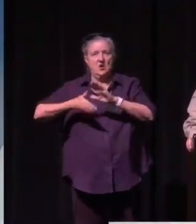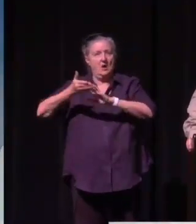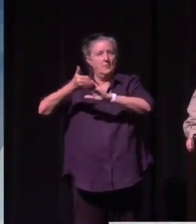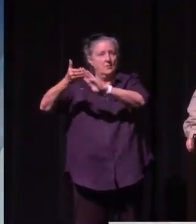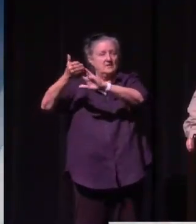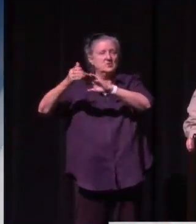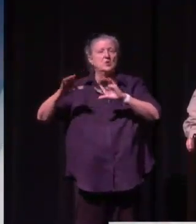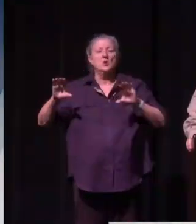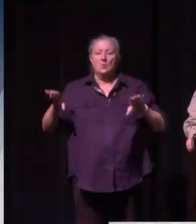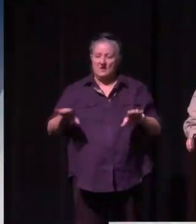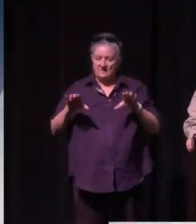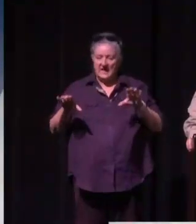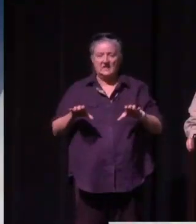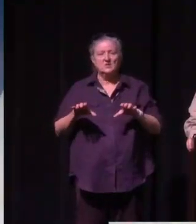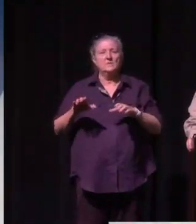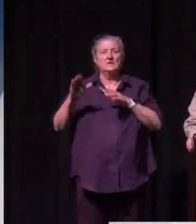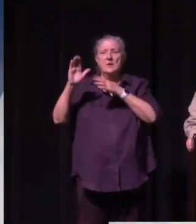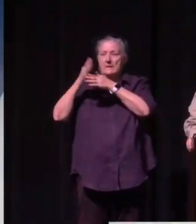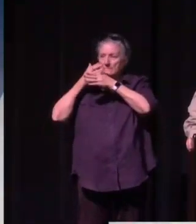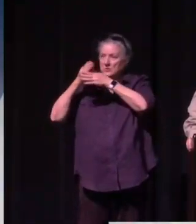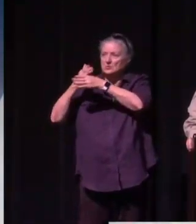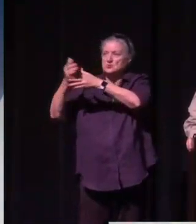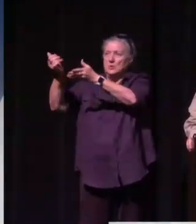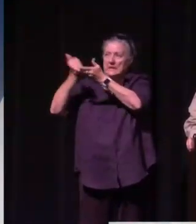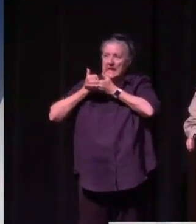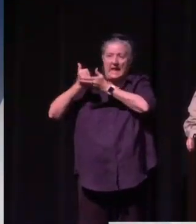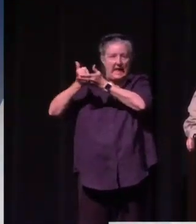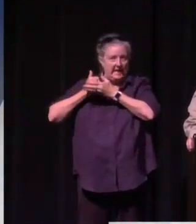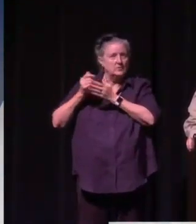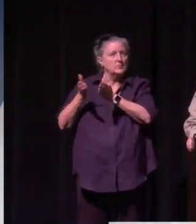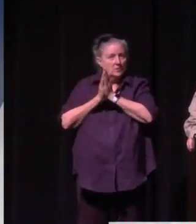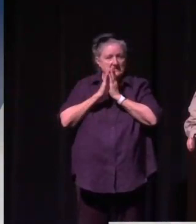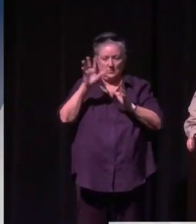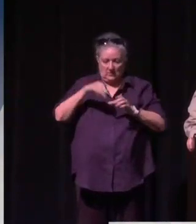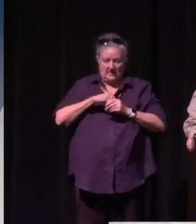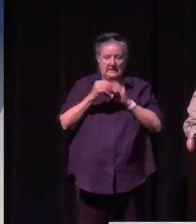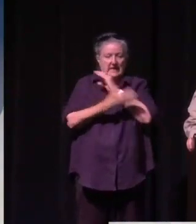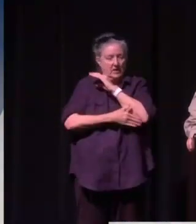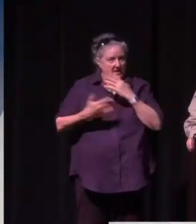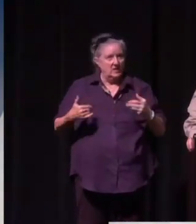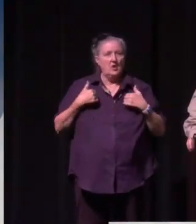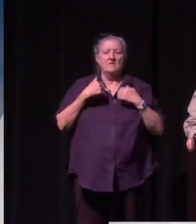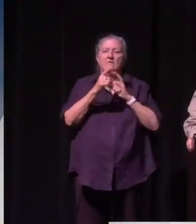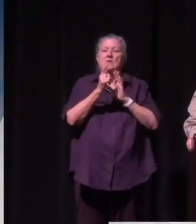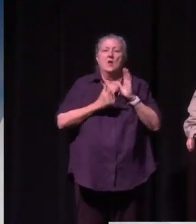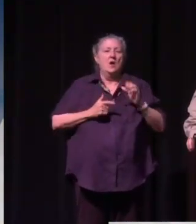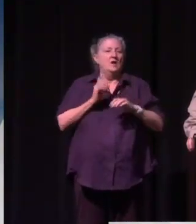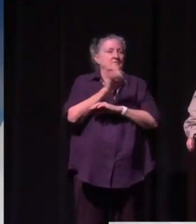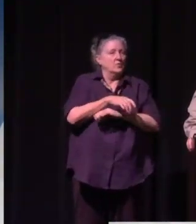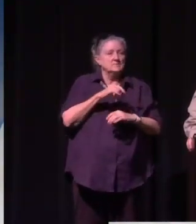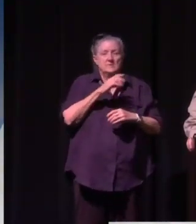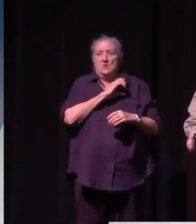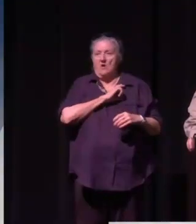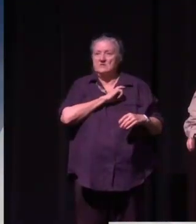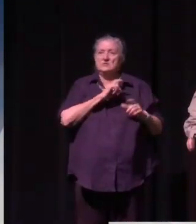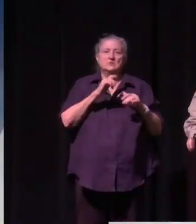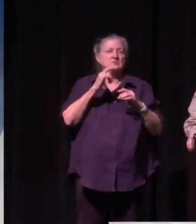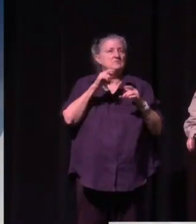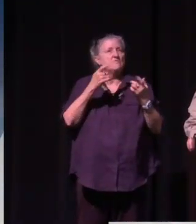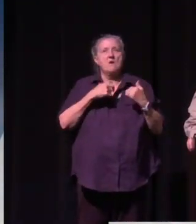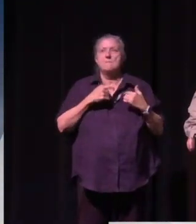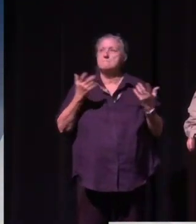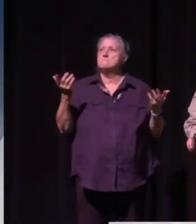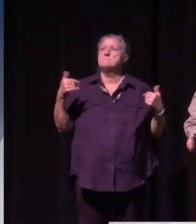activated mutual aid requests within our county. So we have law enforcement officers who are from